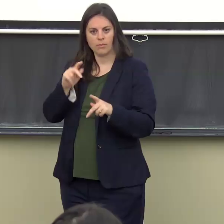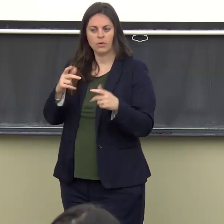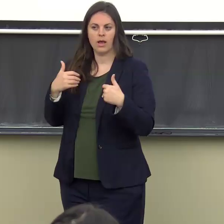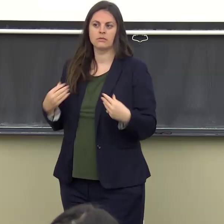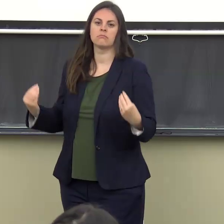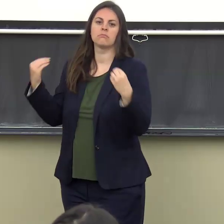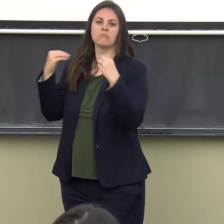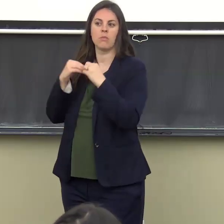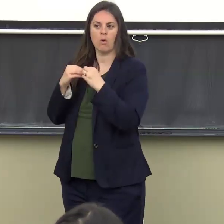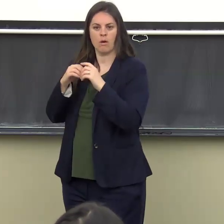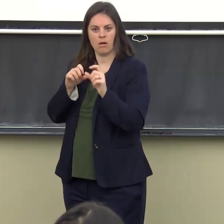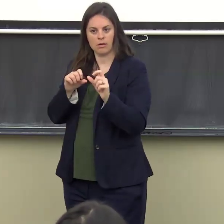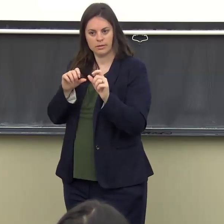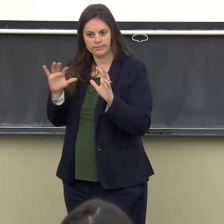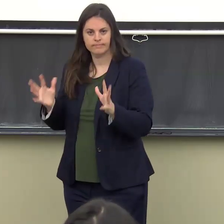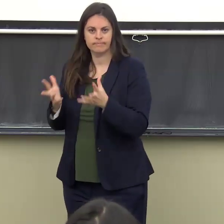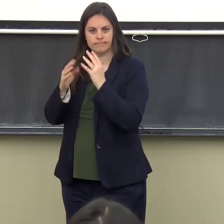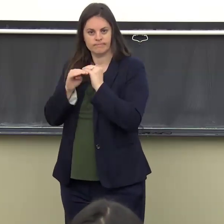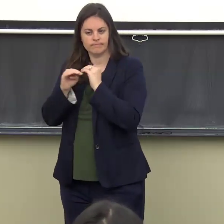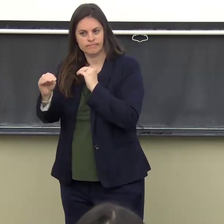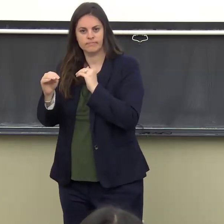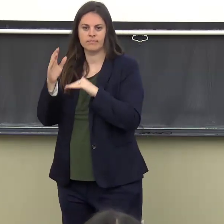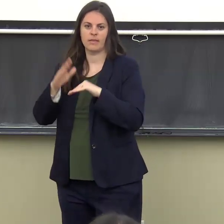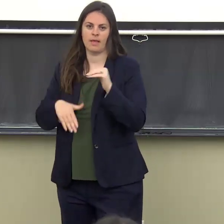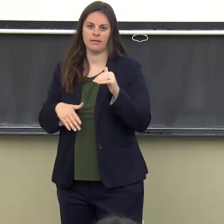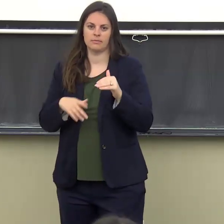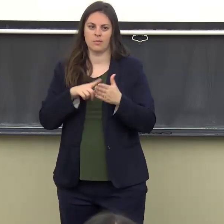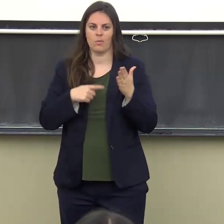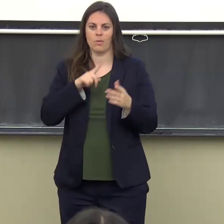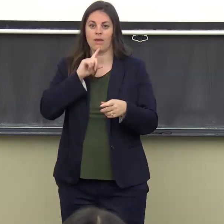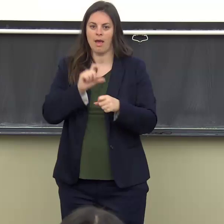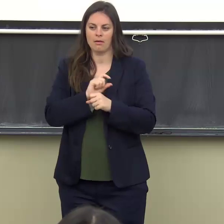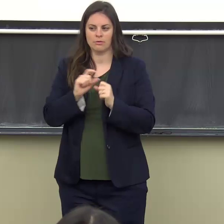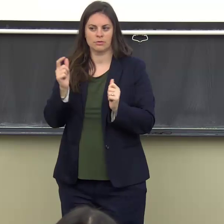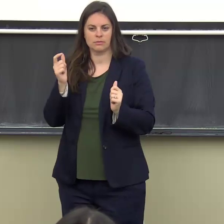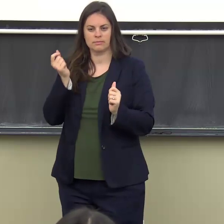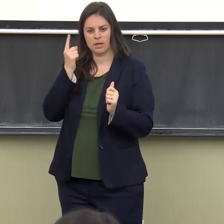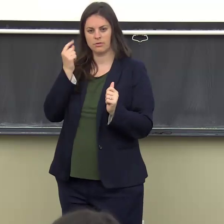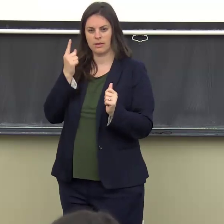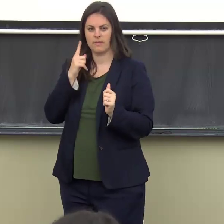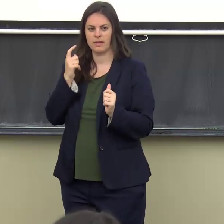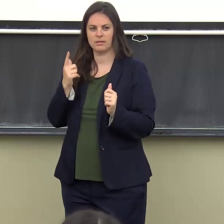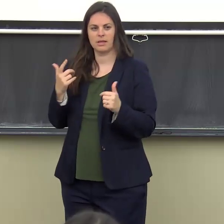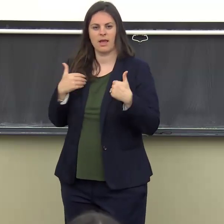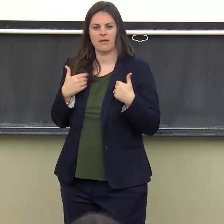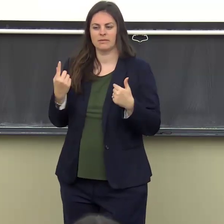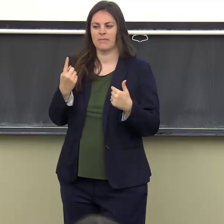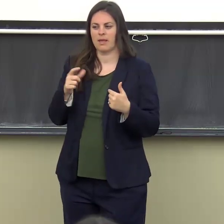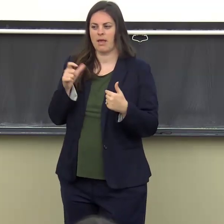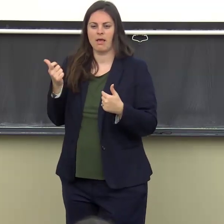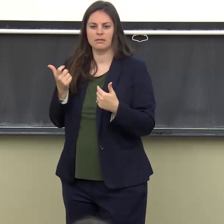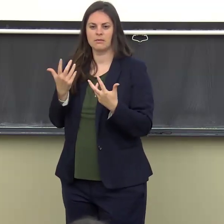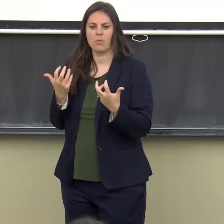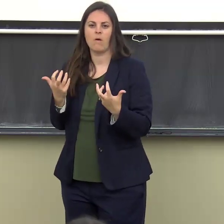than I think we may be cognizant of, because there's an appetite for something else in the general